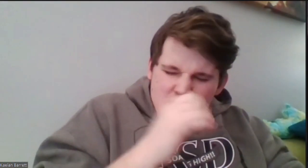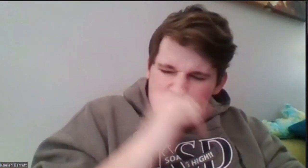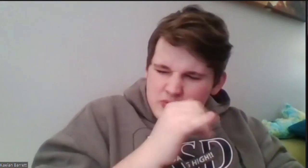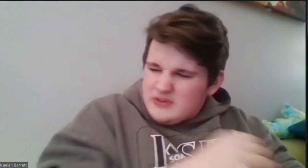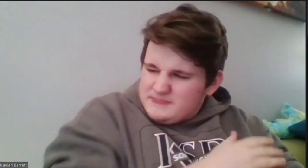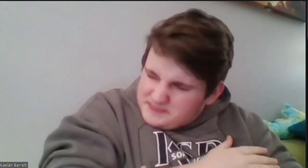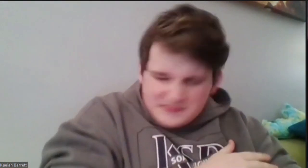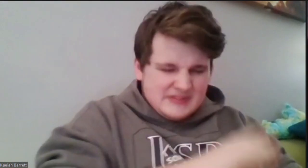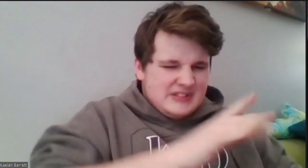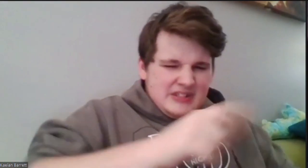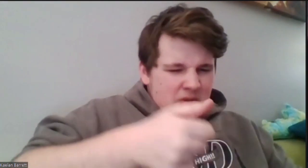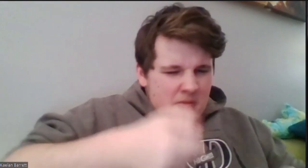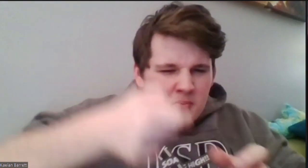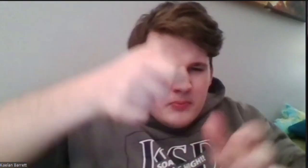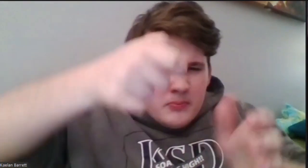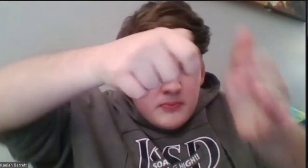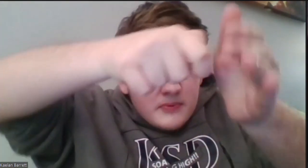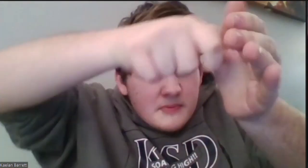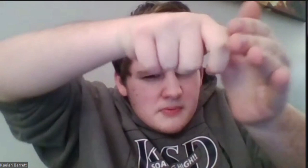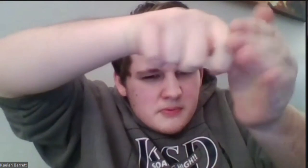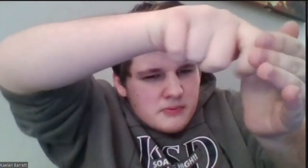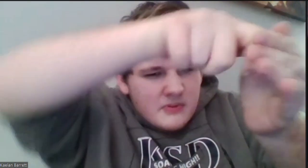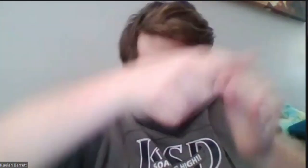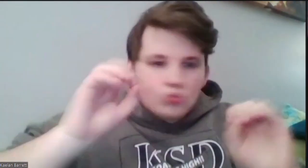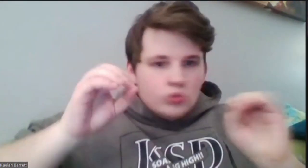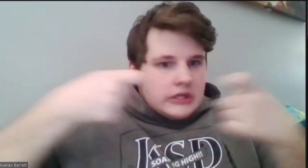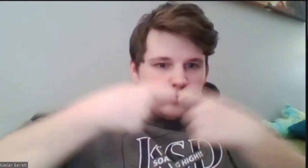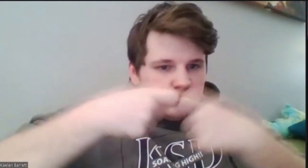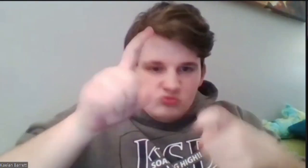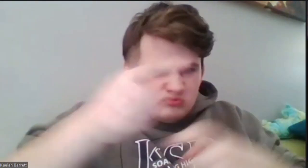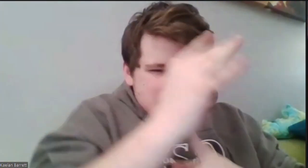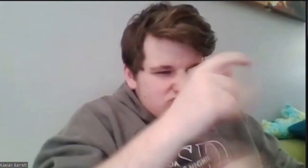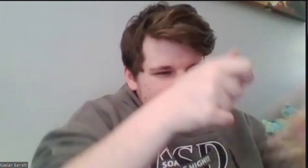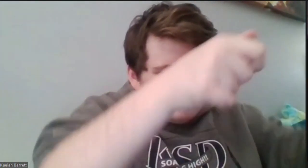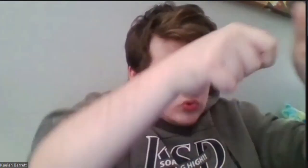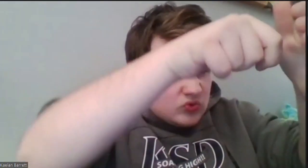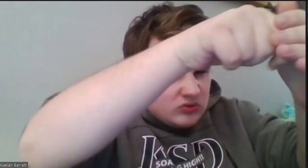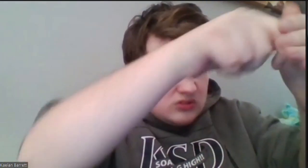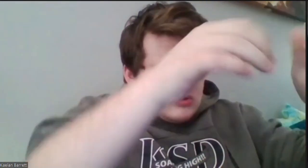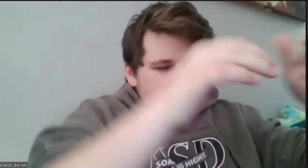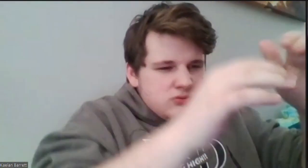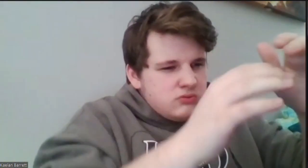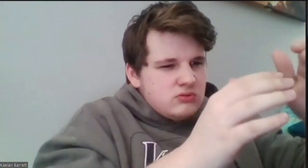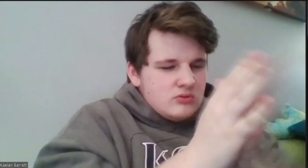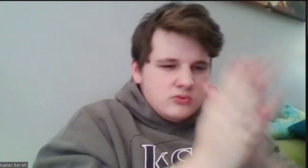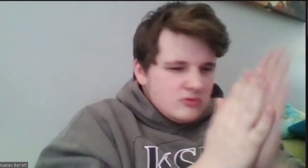Bitter cold outside. And here Scrooge is thinking, oh, it's cold as well. There's no electricity, mind you. And so here they